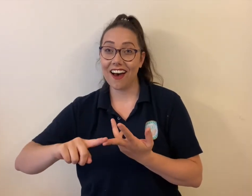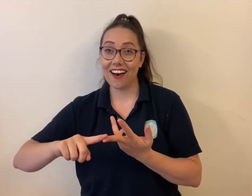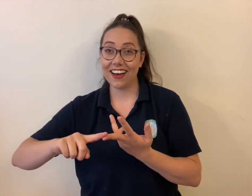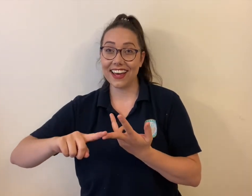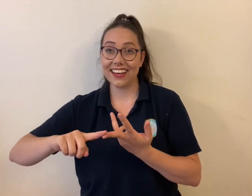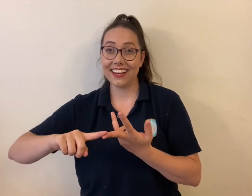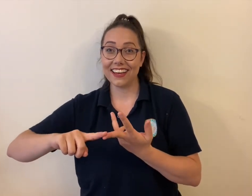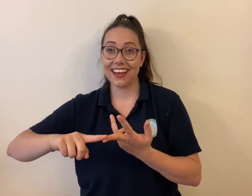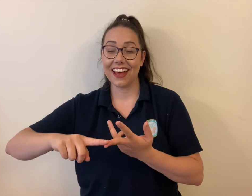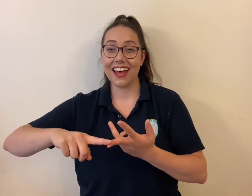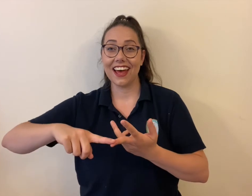I,